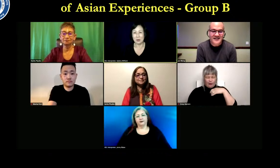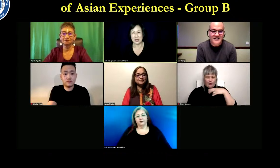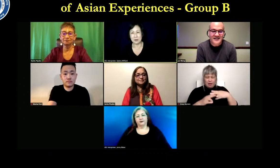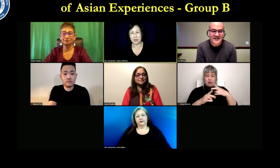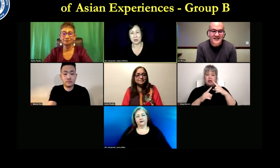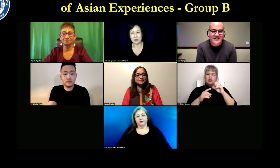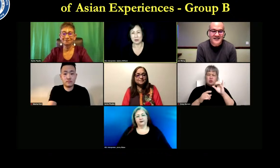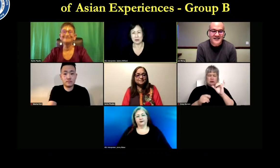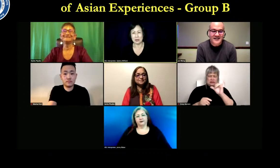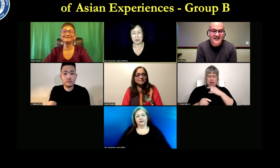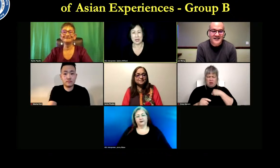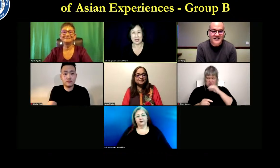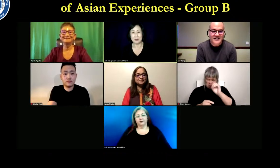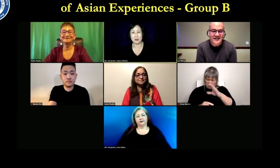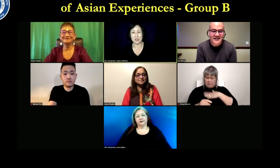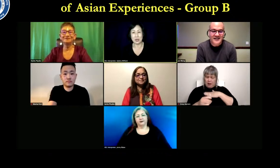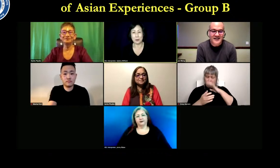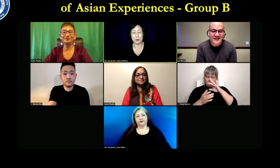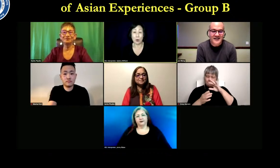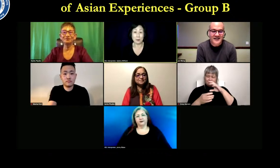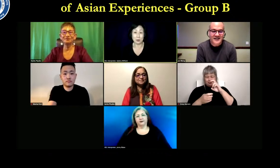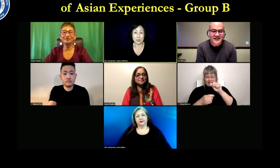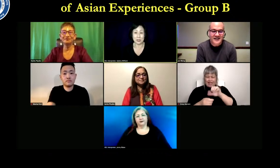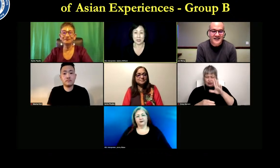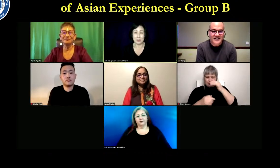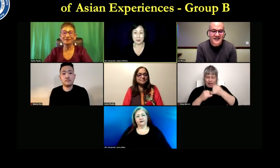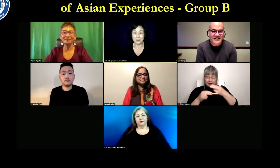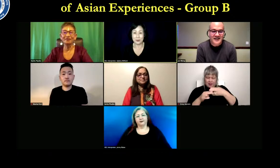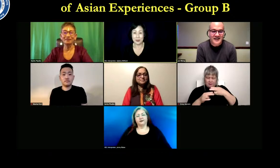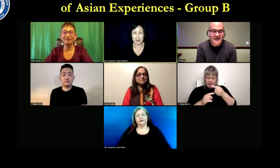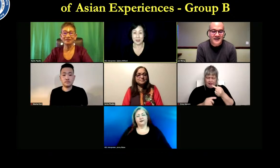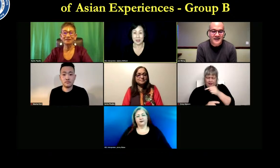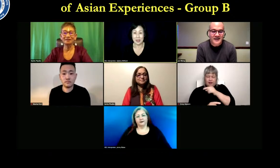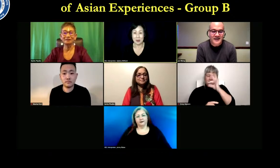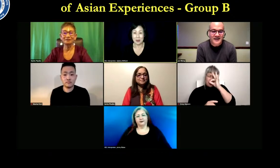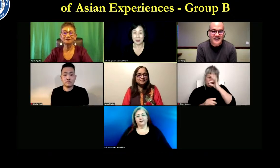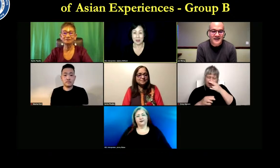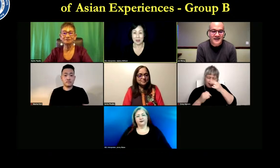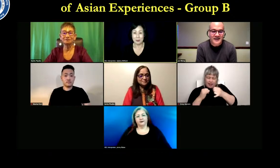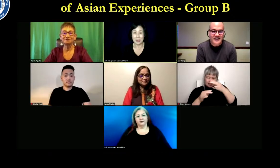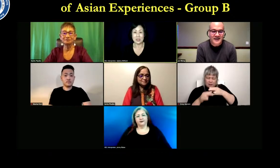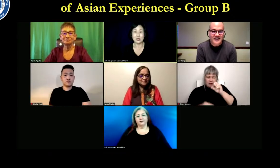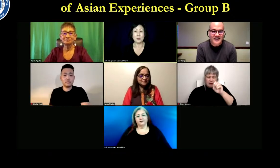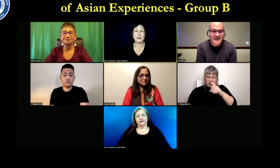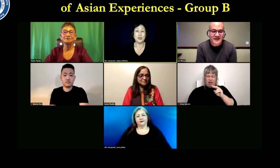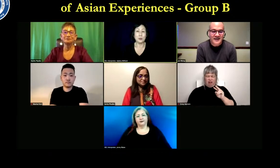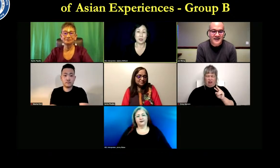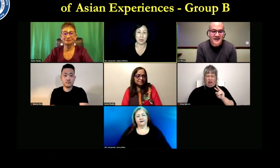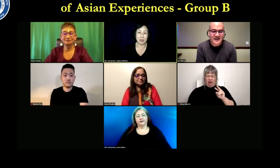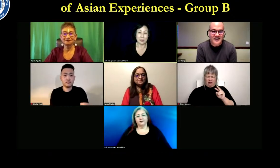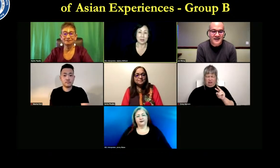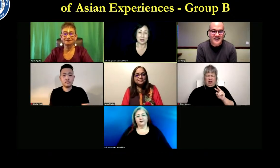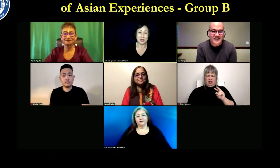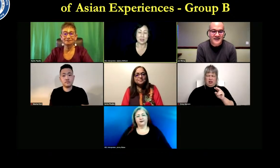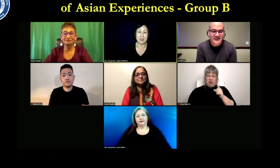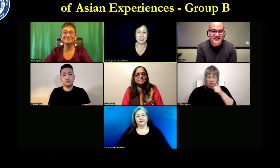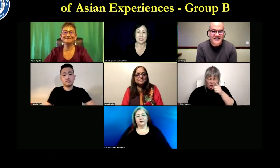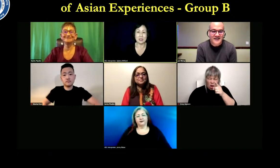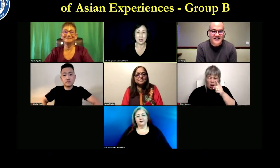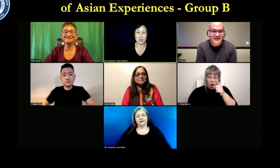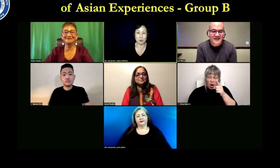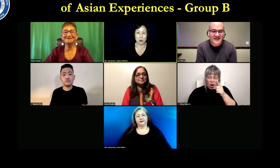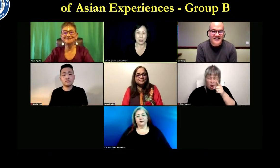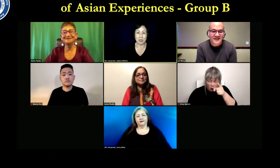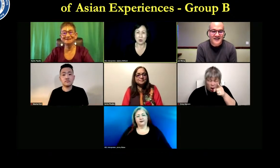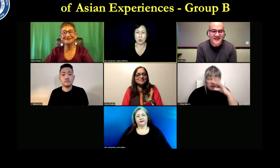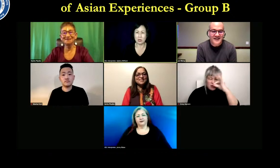And they look at my name, my name looks like a white person's name. But I said, no, my Filipino name is this, and this is